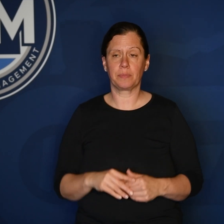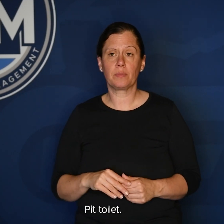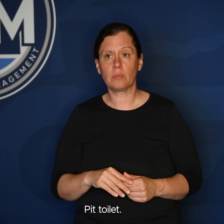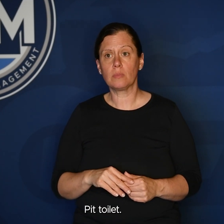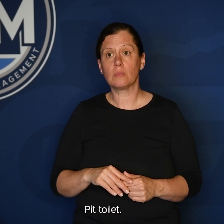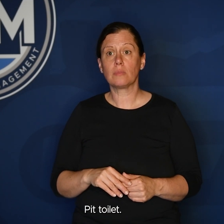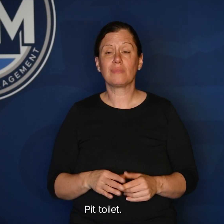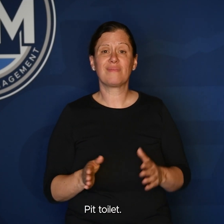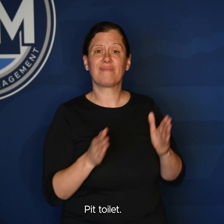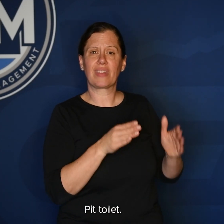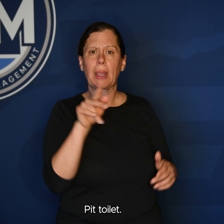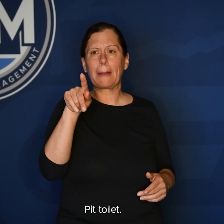Pit toilet.